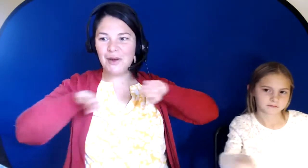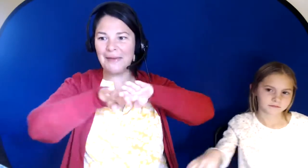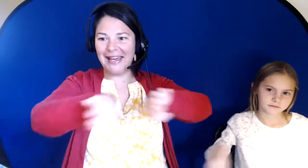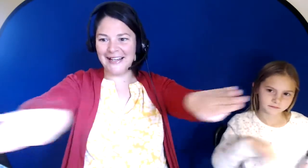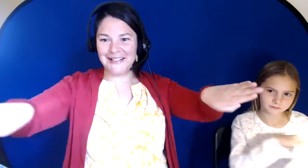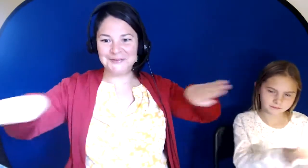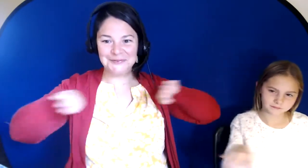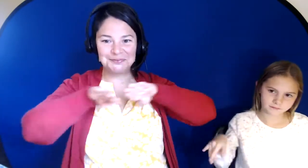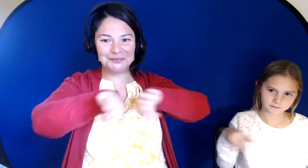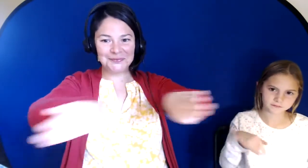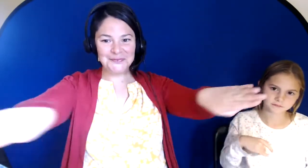Swimming.